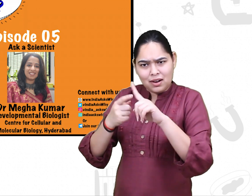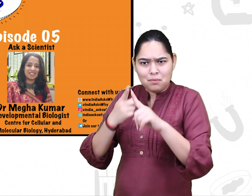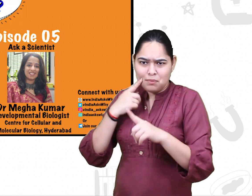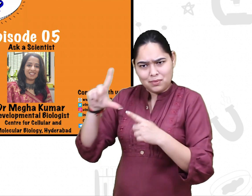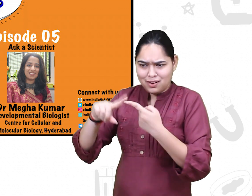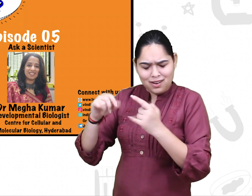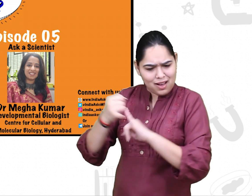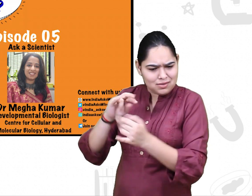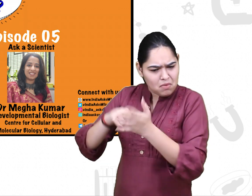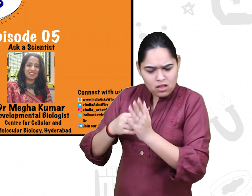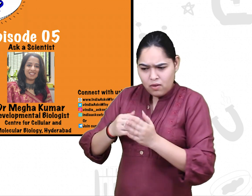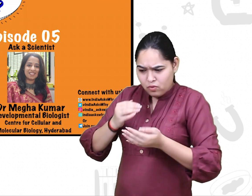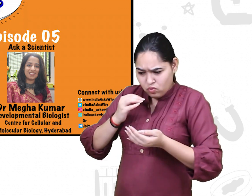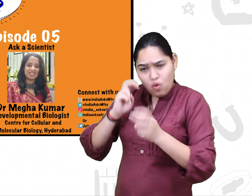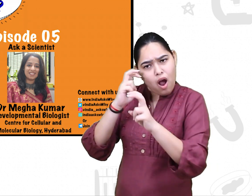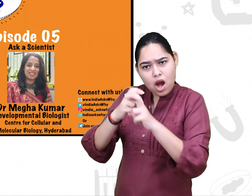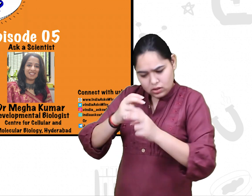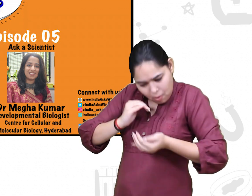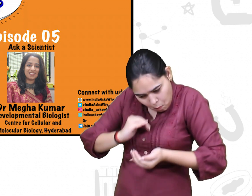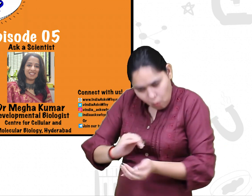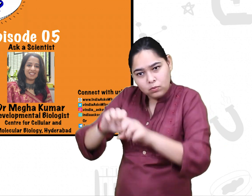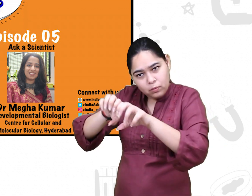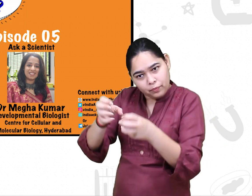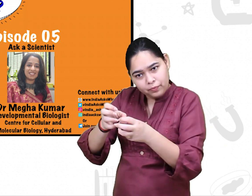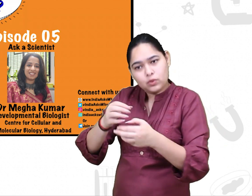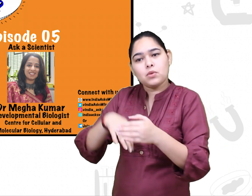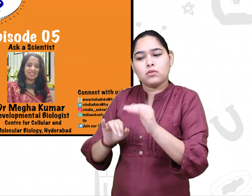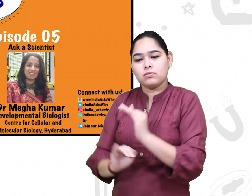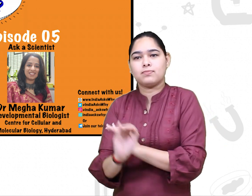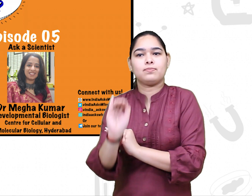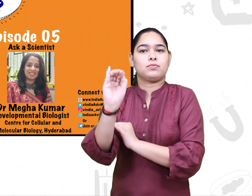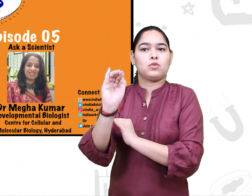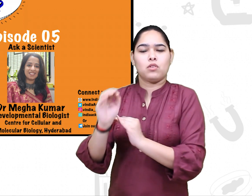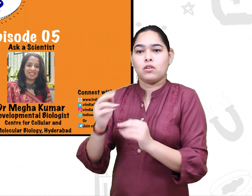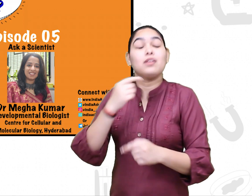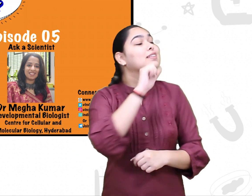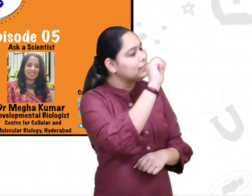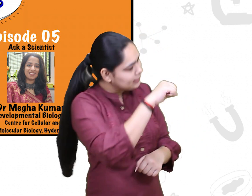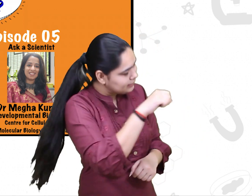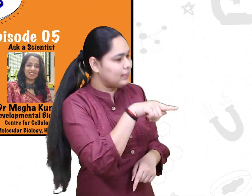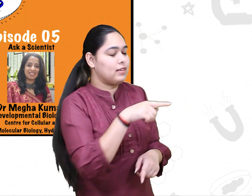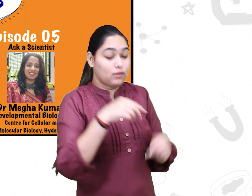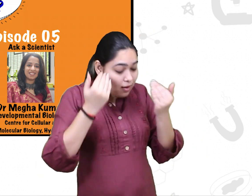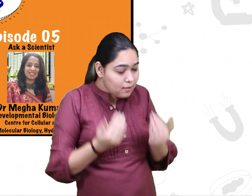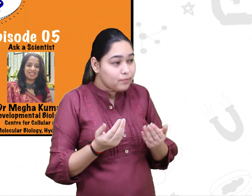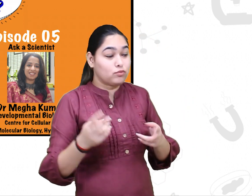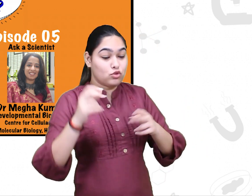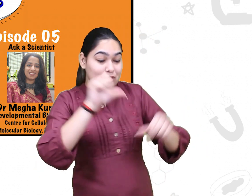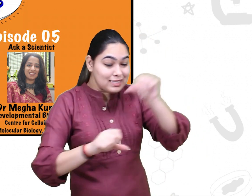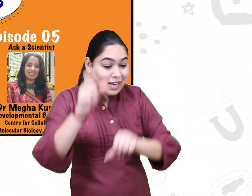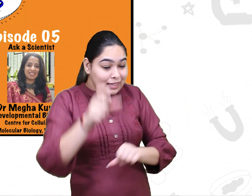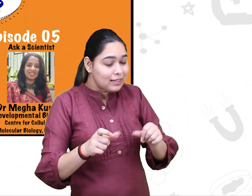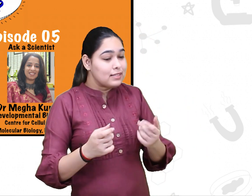their leg development. Wait. That was a lot of new information. First, let